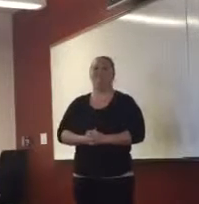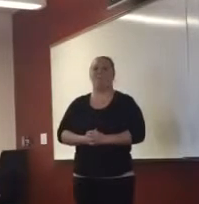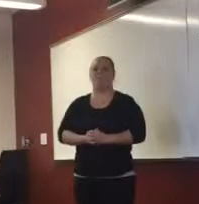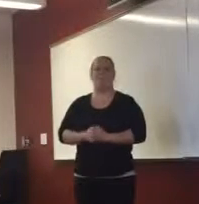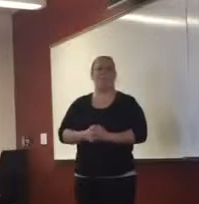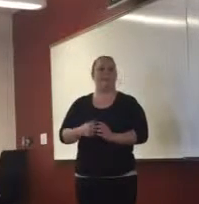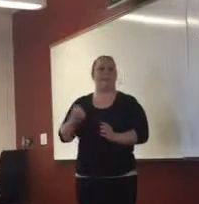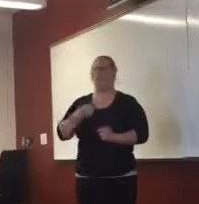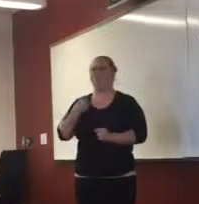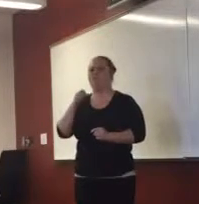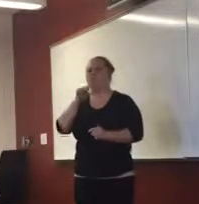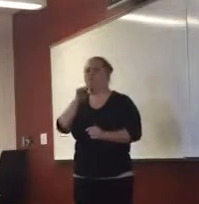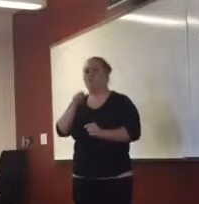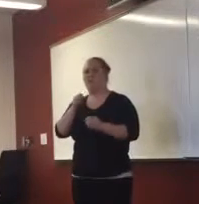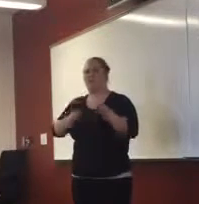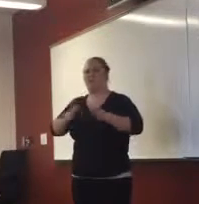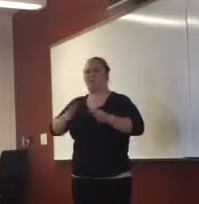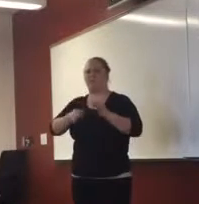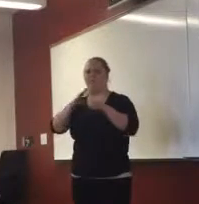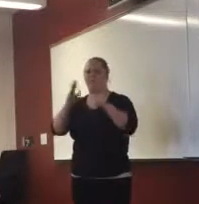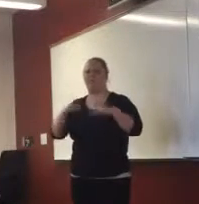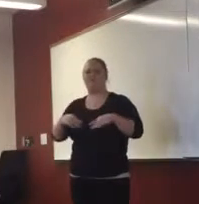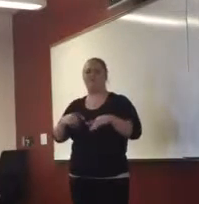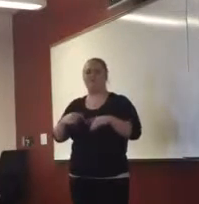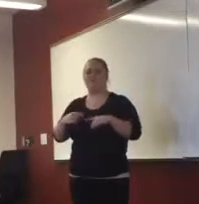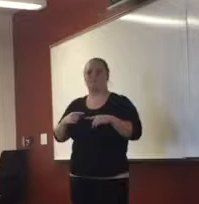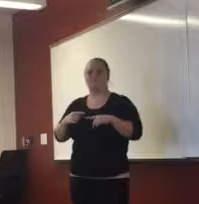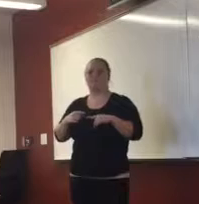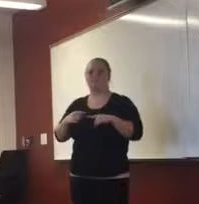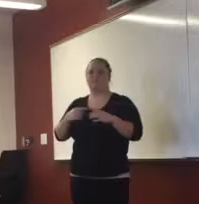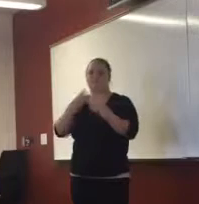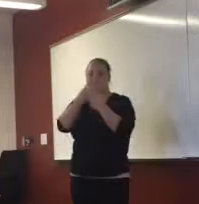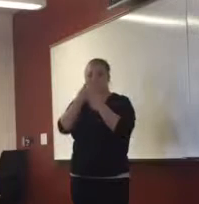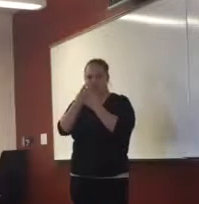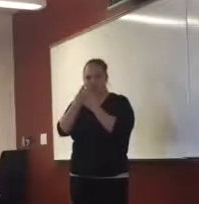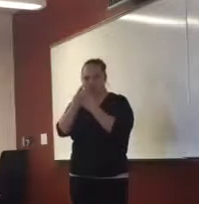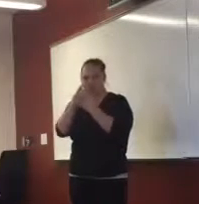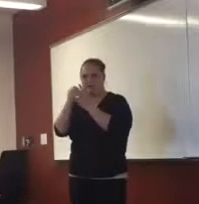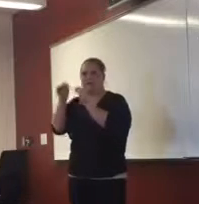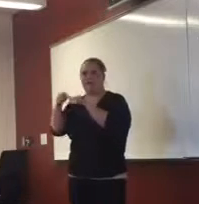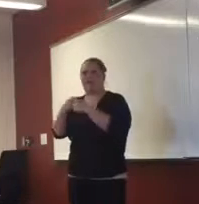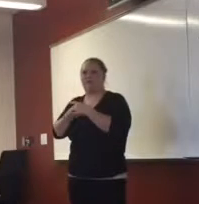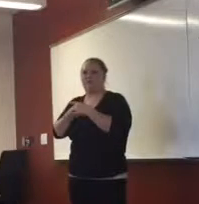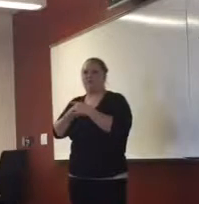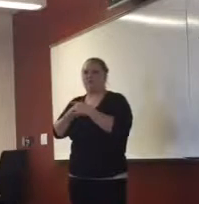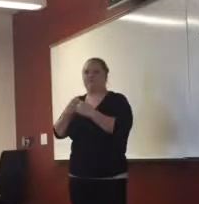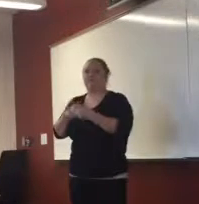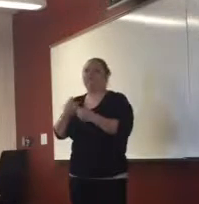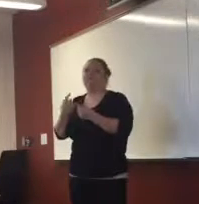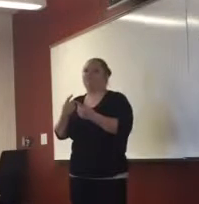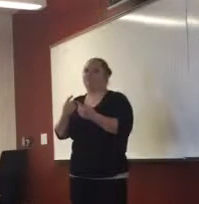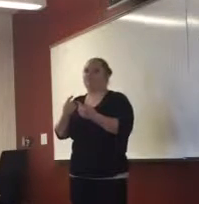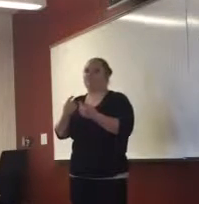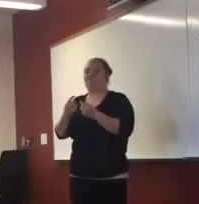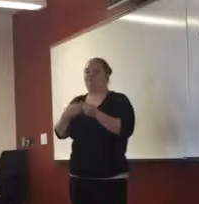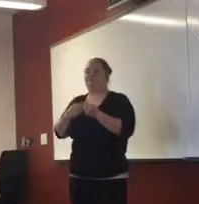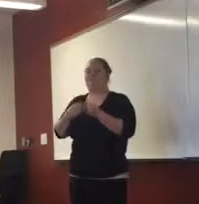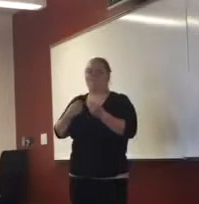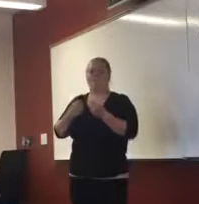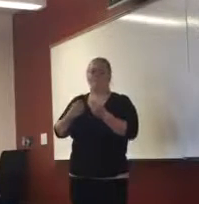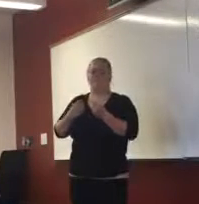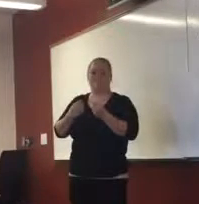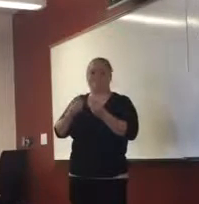prison. It got to be that she was in prison more than she was not.